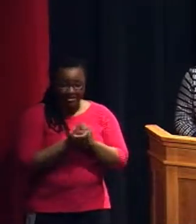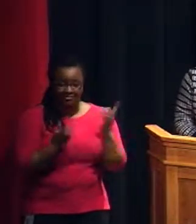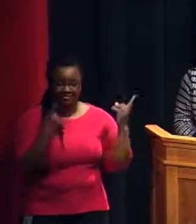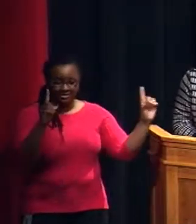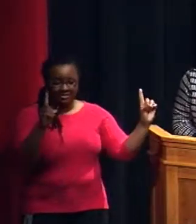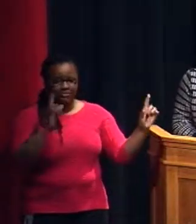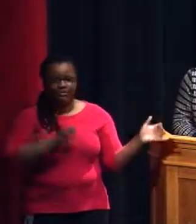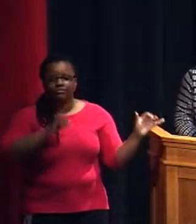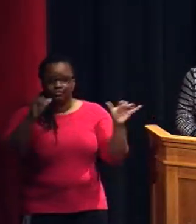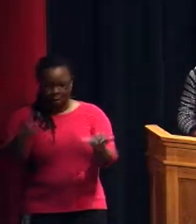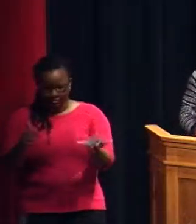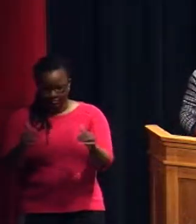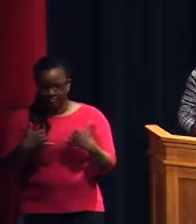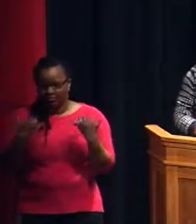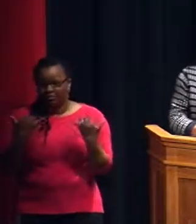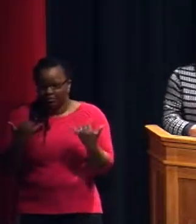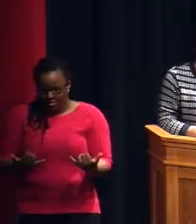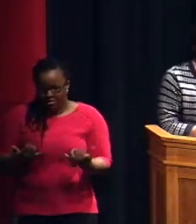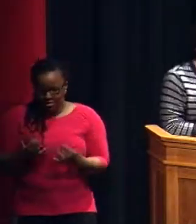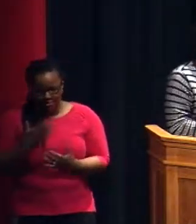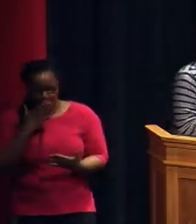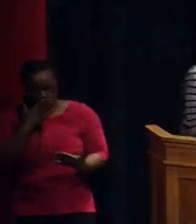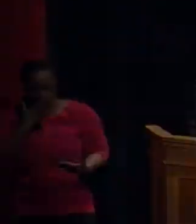well. So thank you.